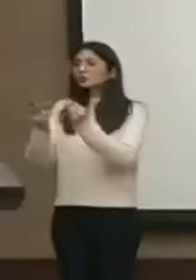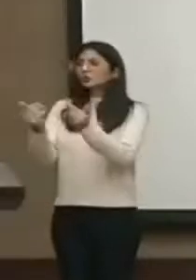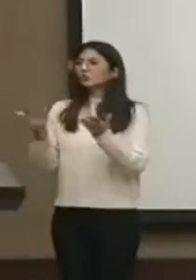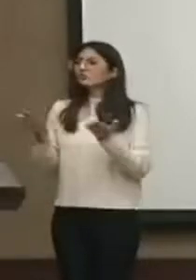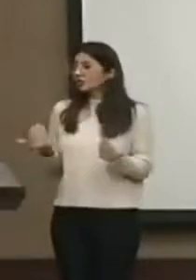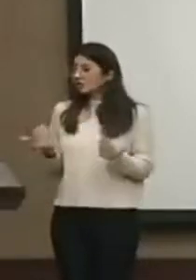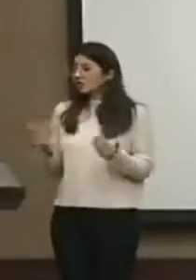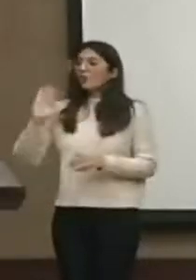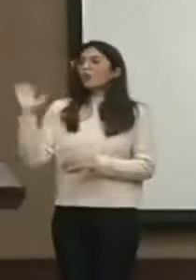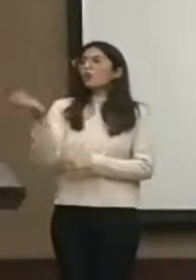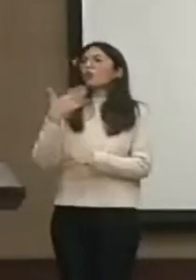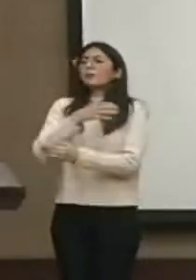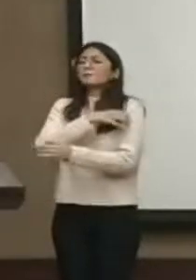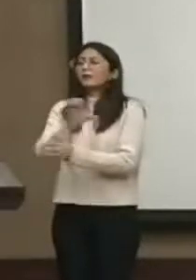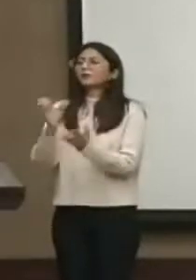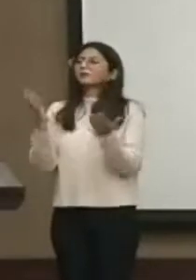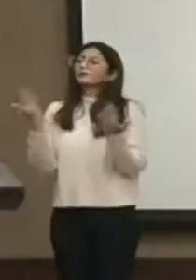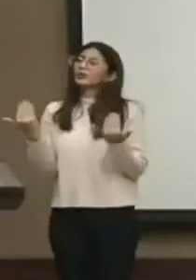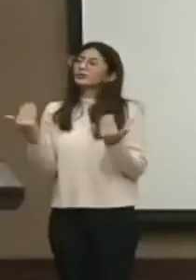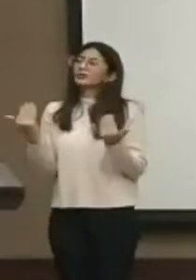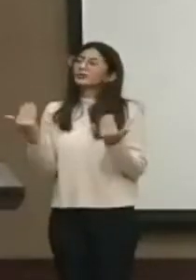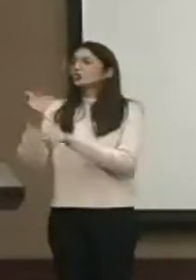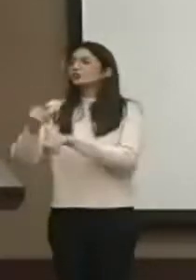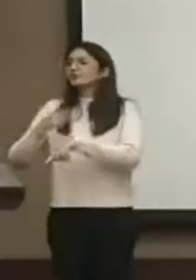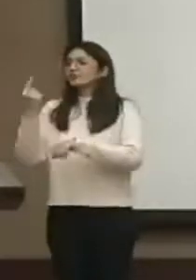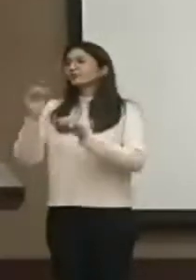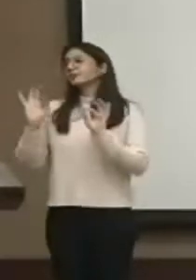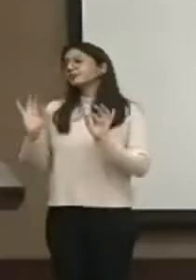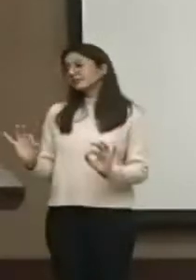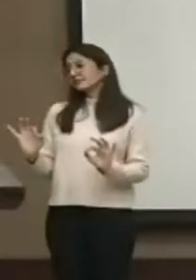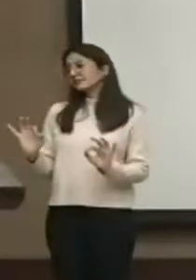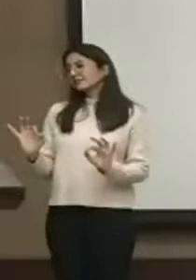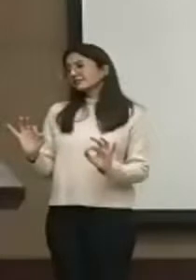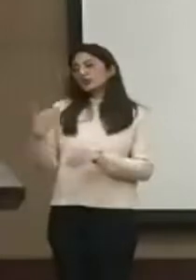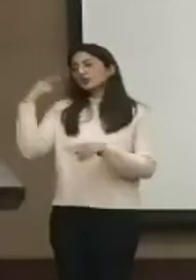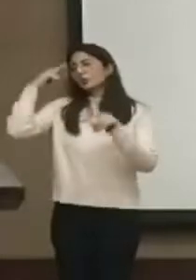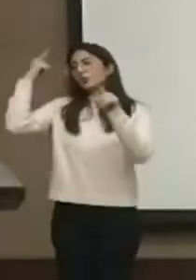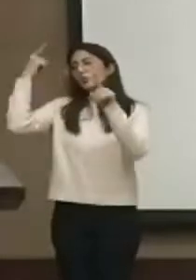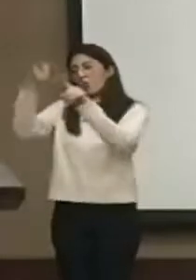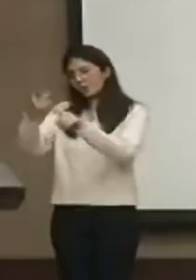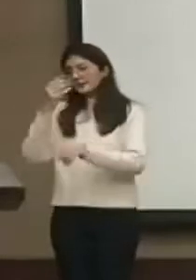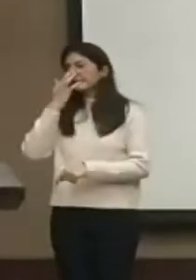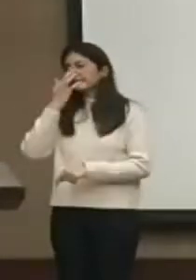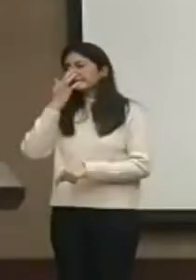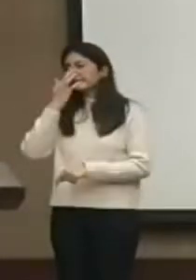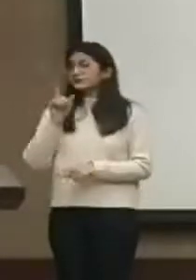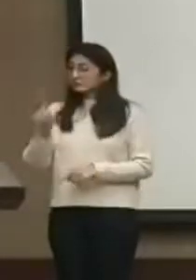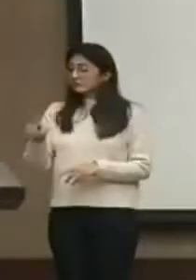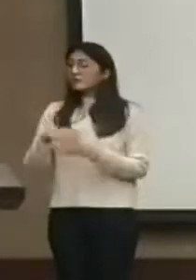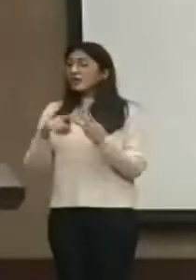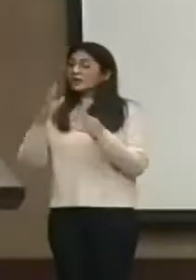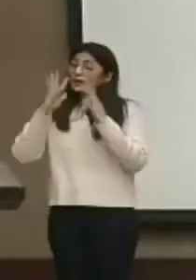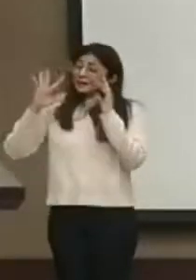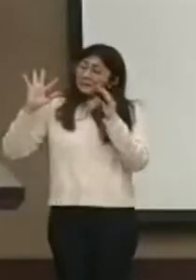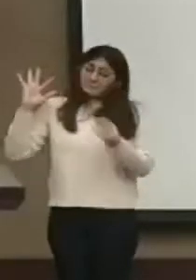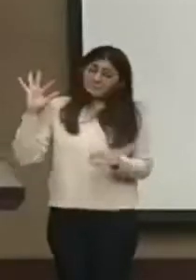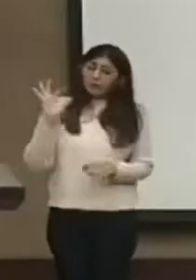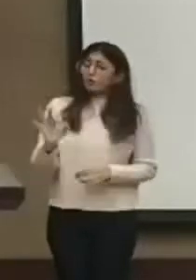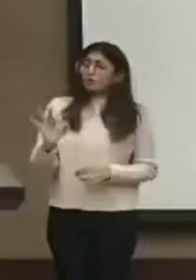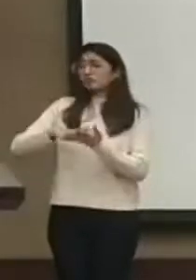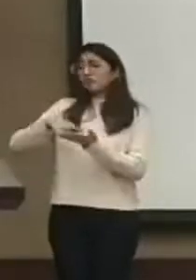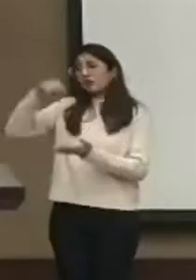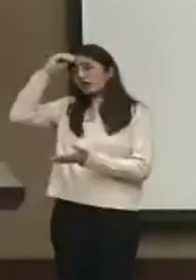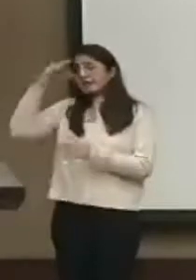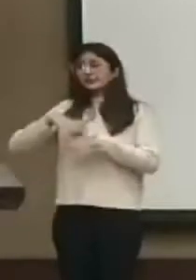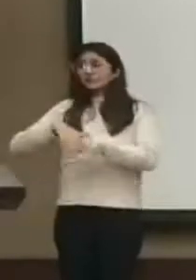everyone, everybody should be able to leverage that. That's been our goal. And the most important learning through all of